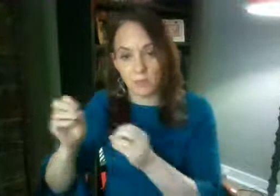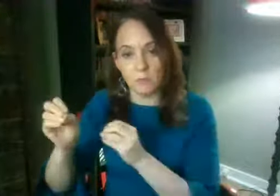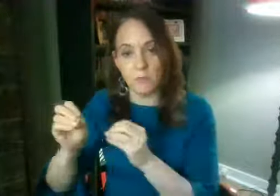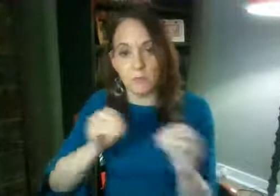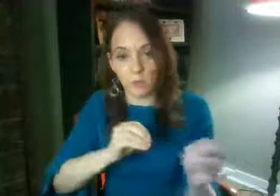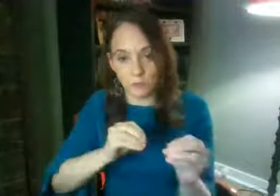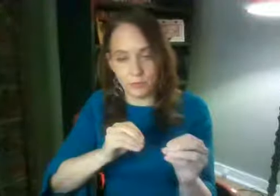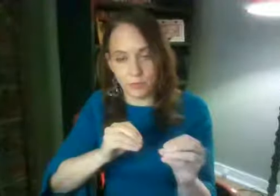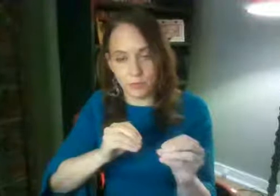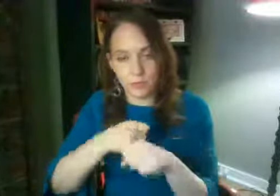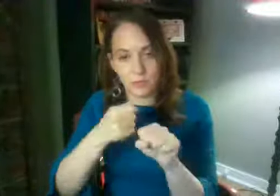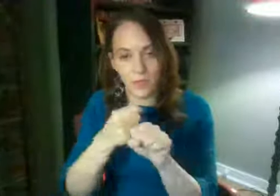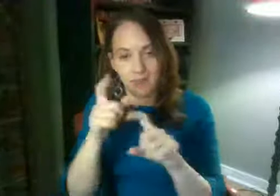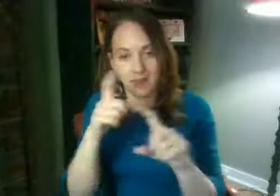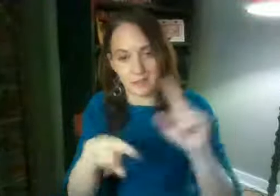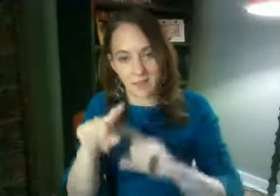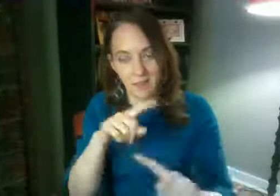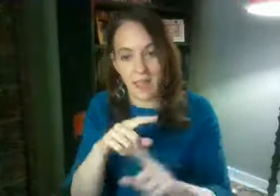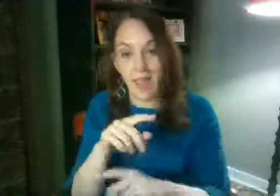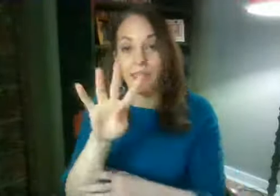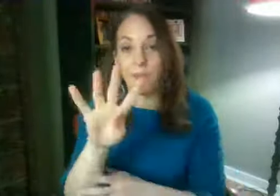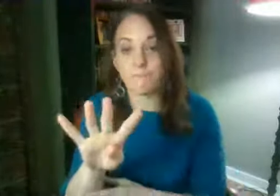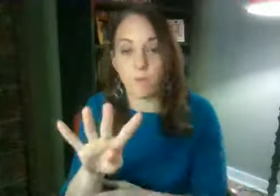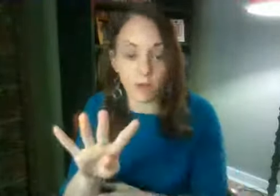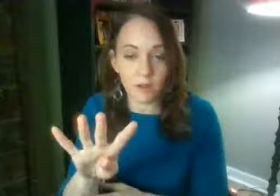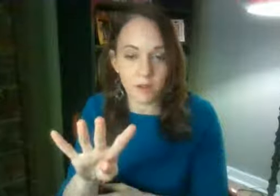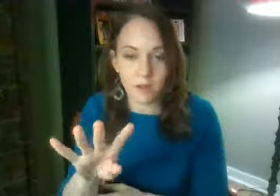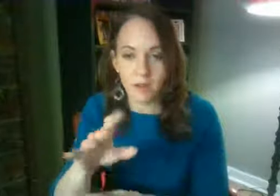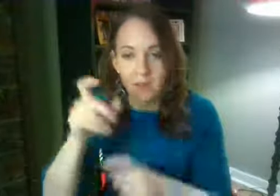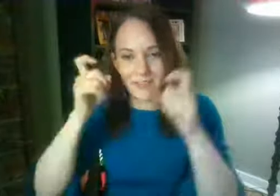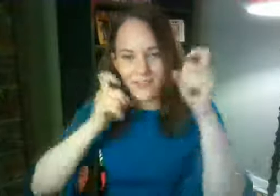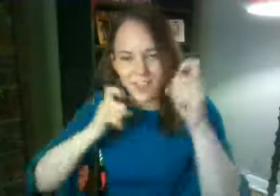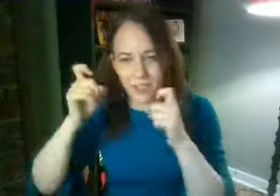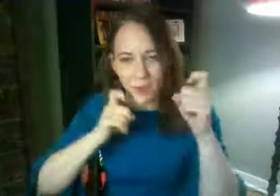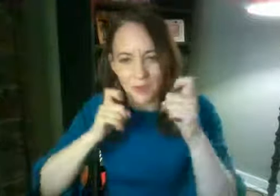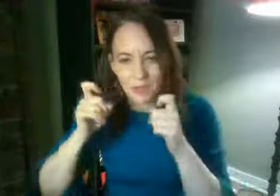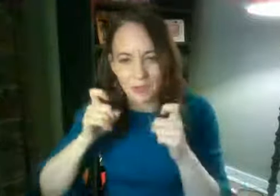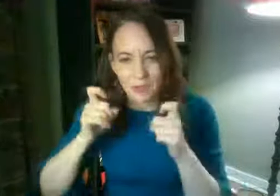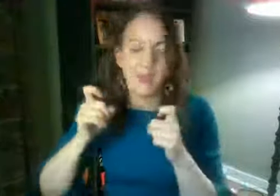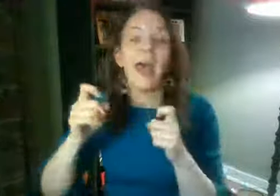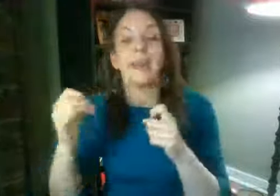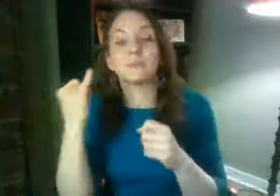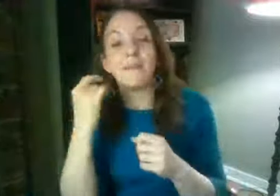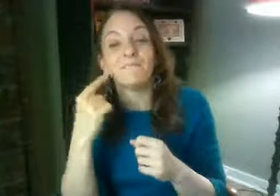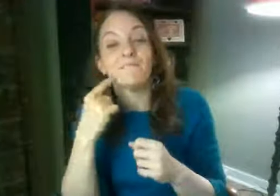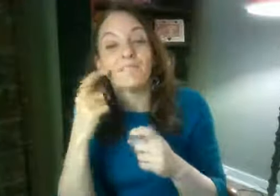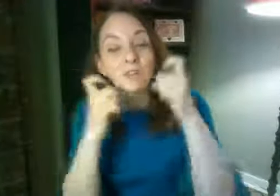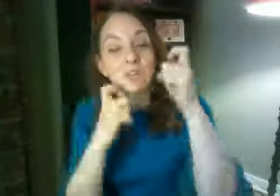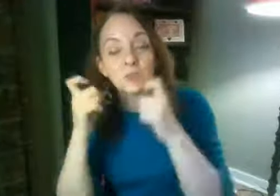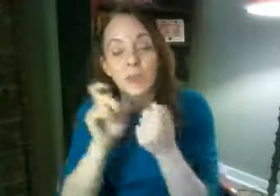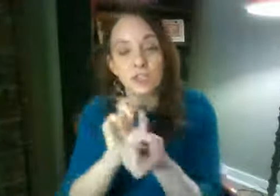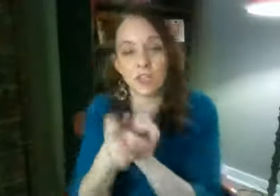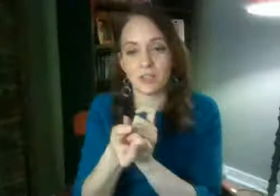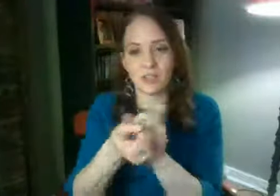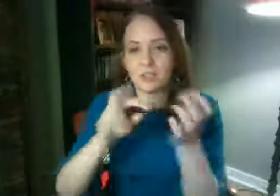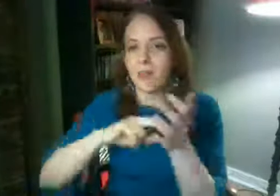hands move to make that sign? And the 4th is facial expression. And as my facial expression changes,